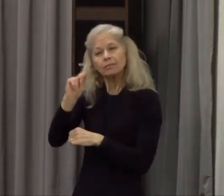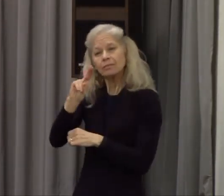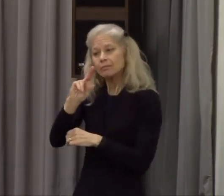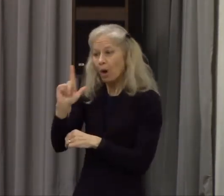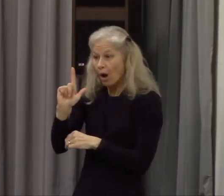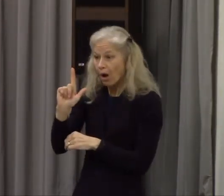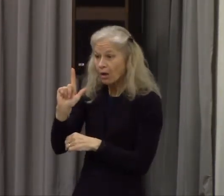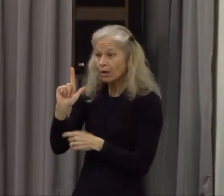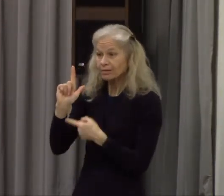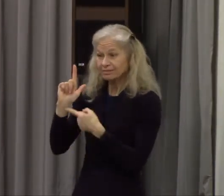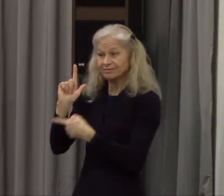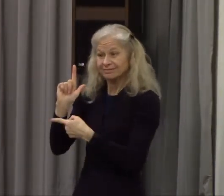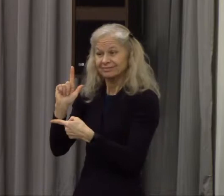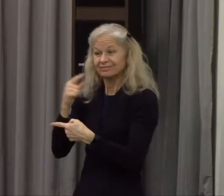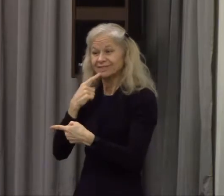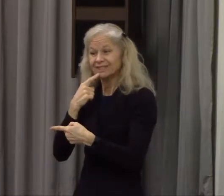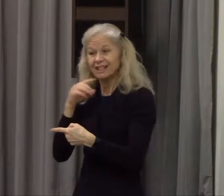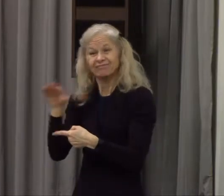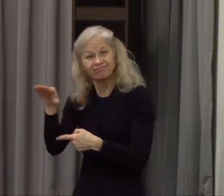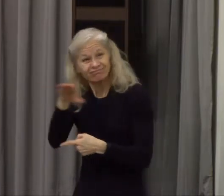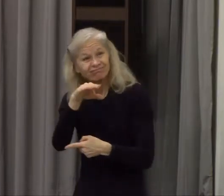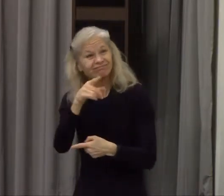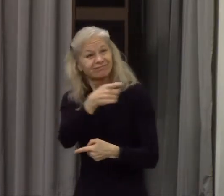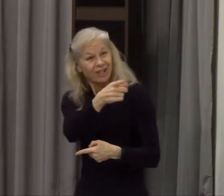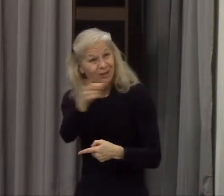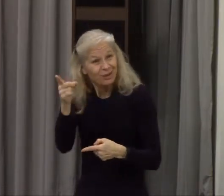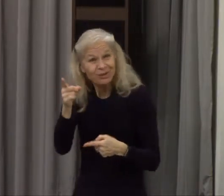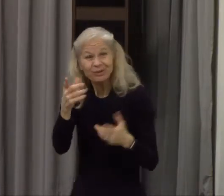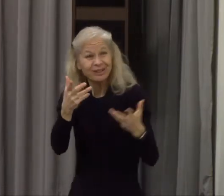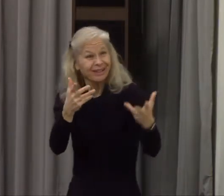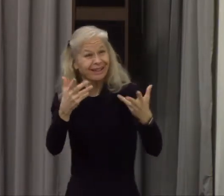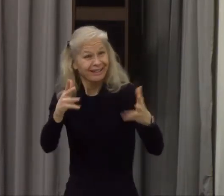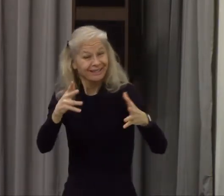is calling the person to glory. He's calling the person to glory.